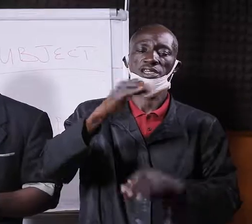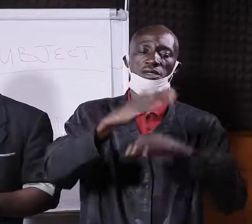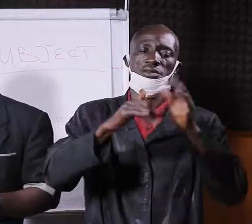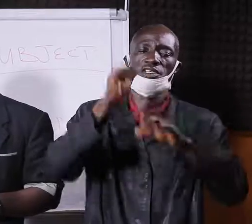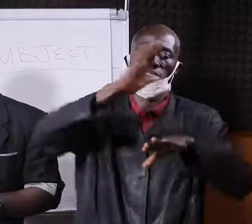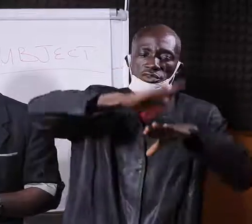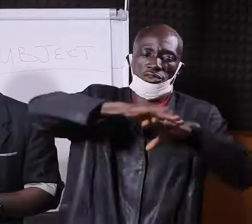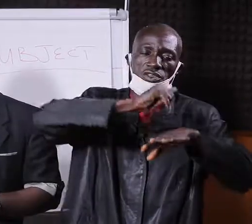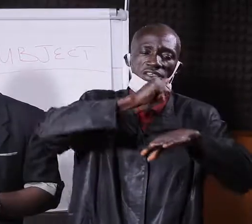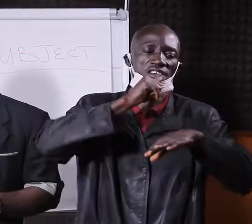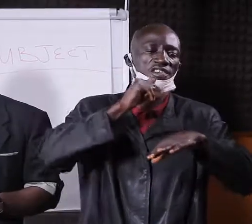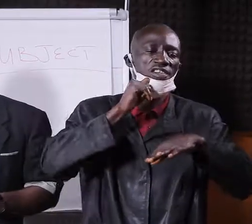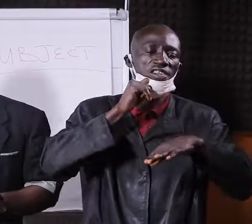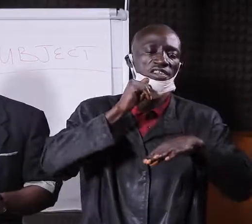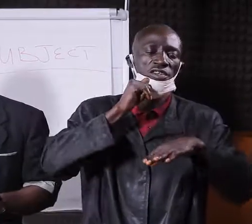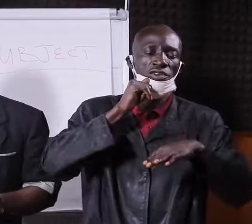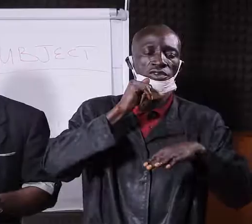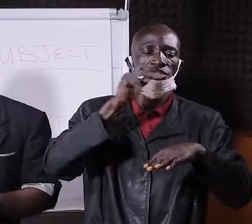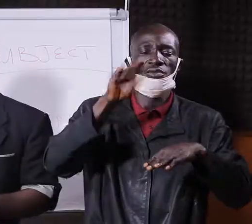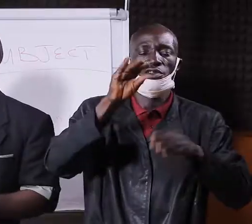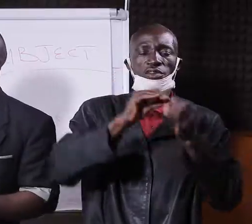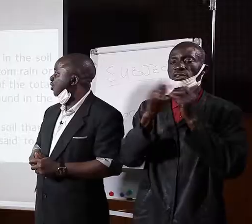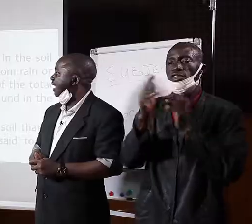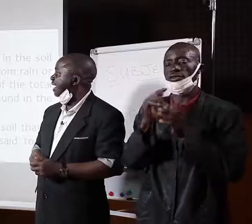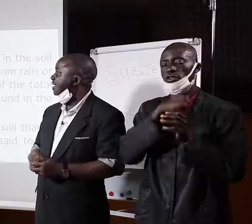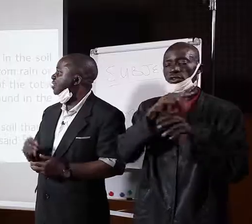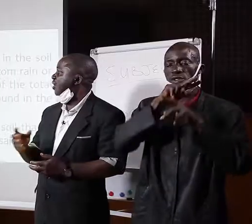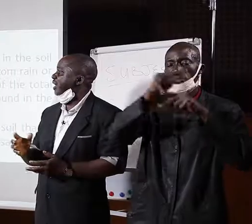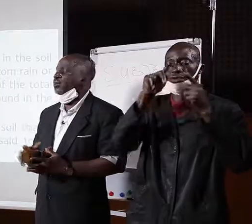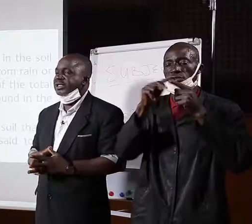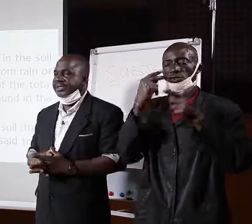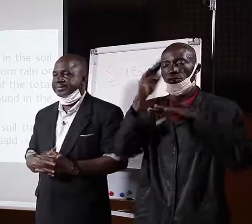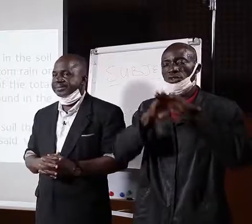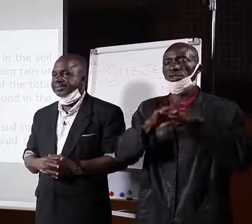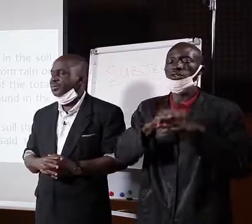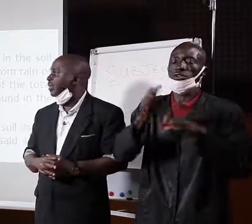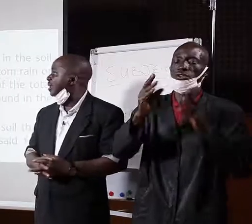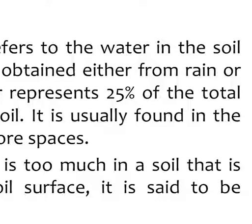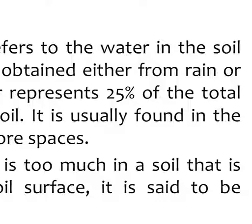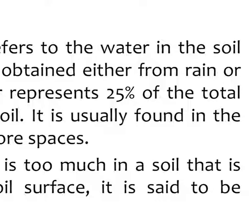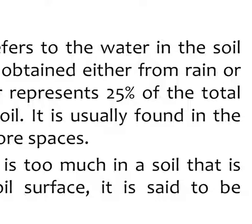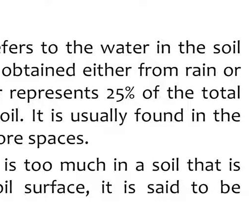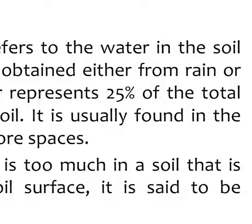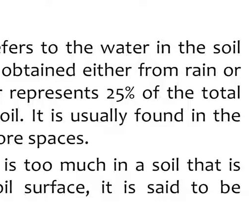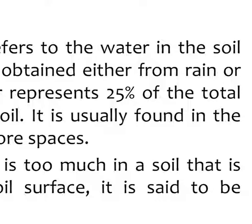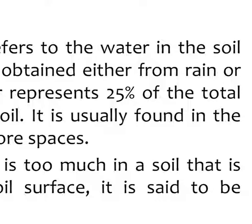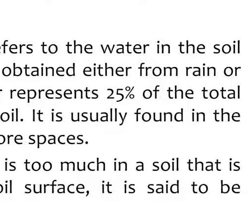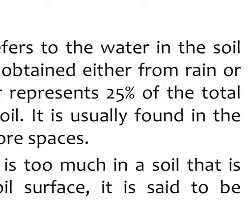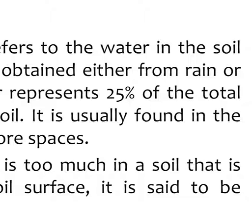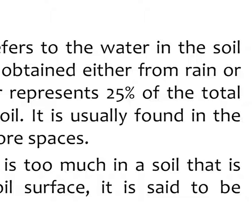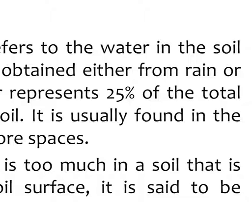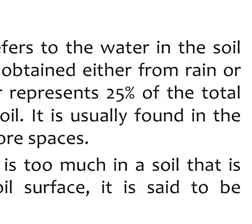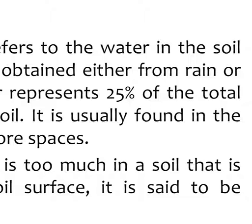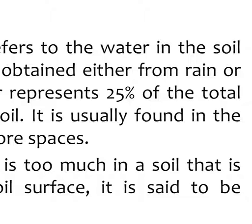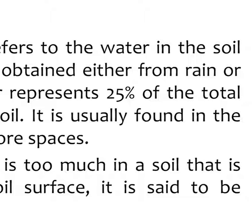agriculture. Point number 3, we're going to look at soil water. Soil water refers